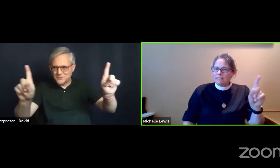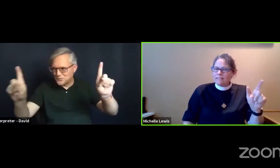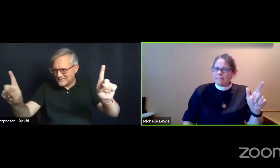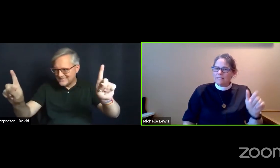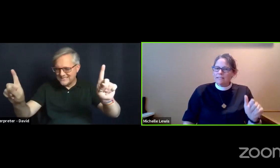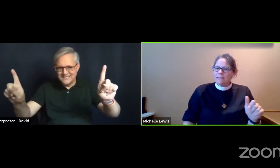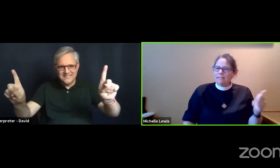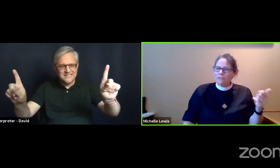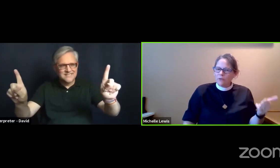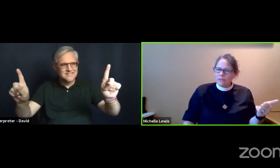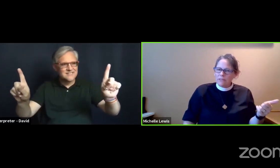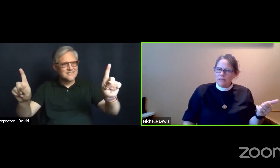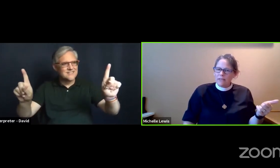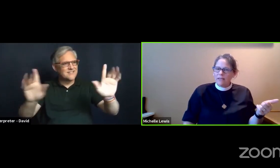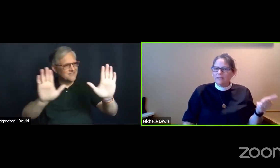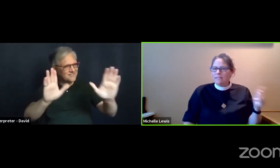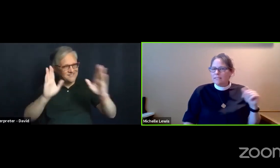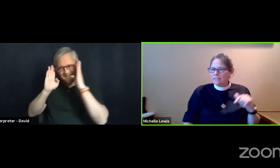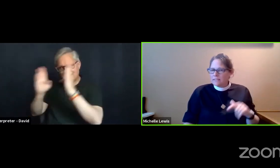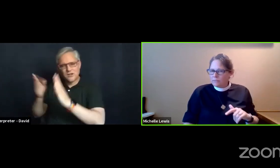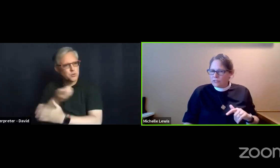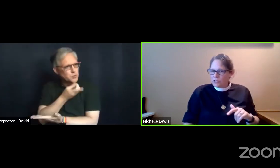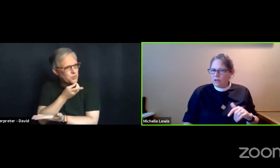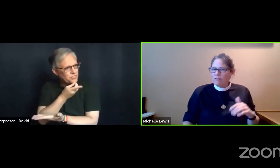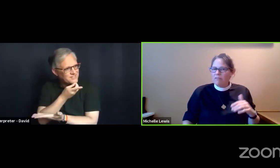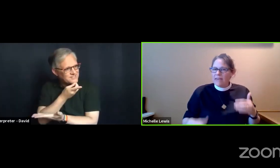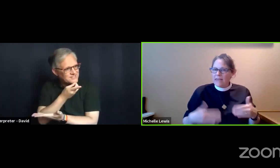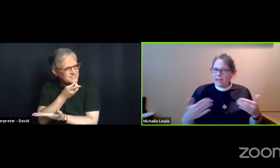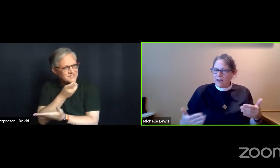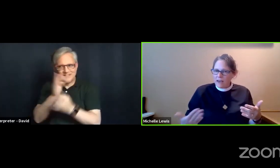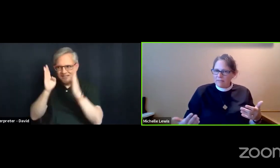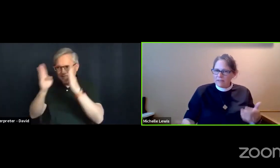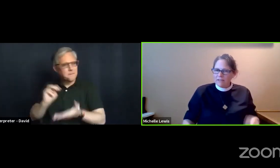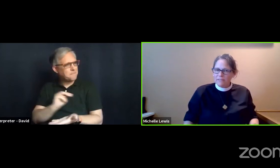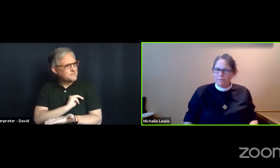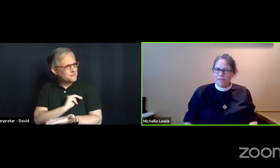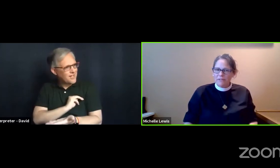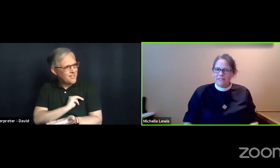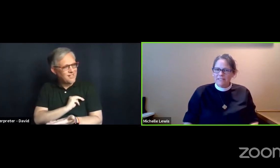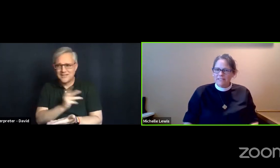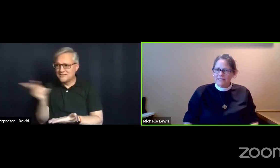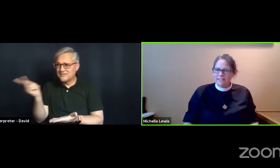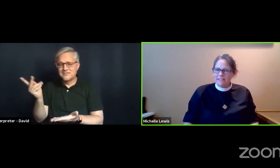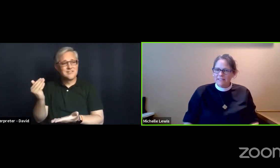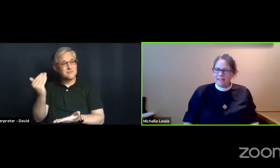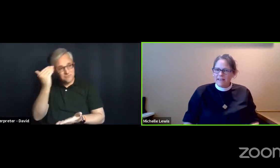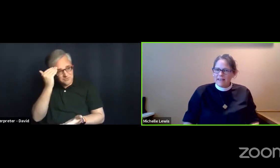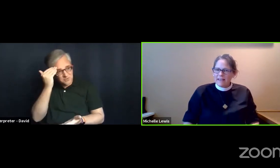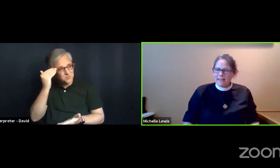Let's listen to Dorothy. Let's listen to Michelle. They have the experience.